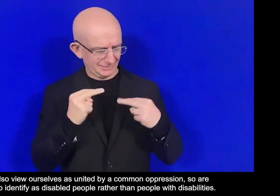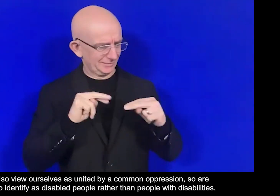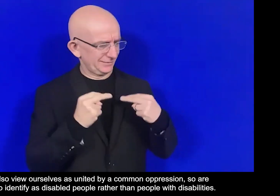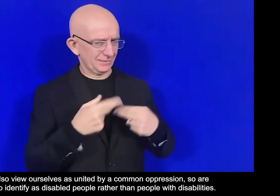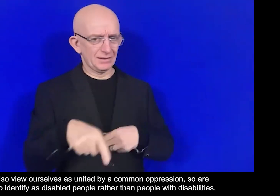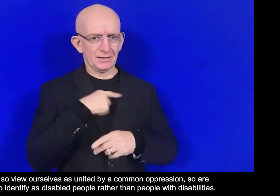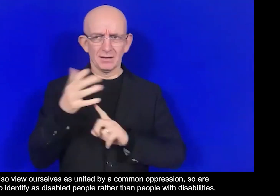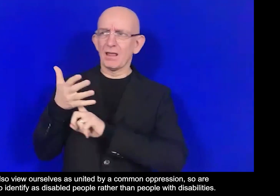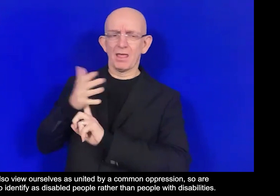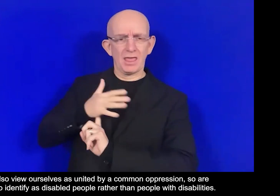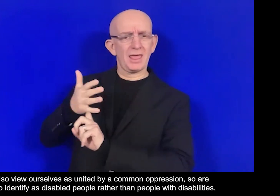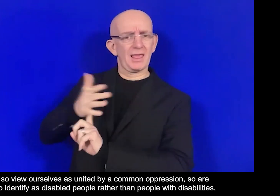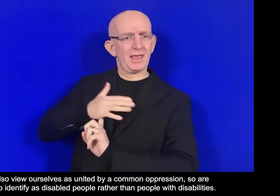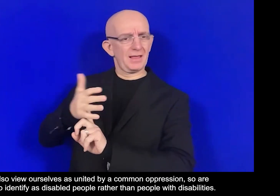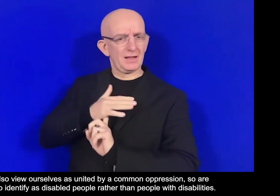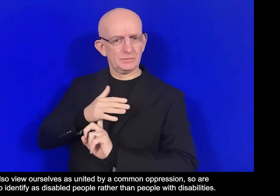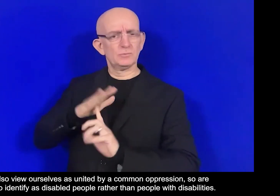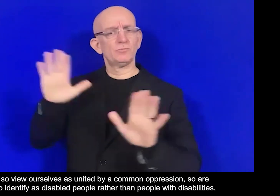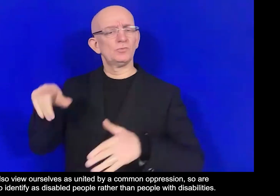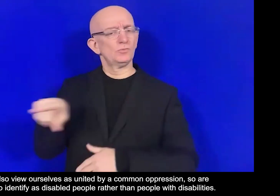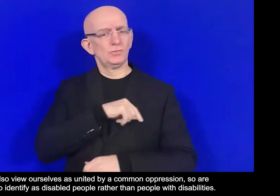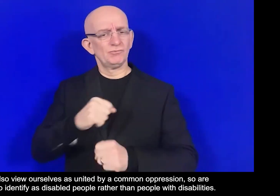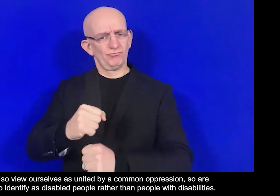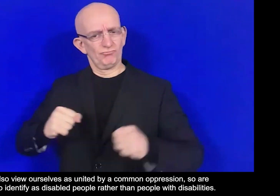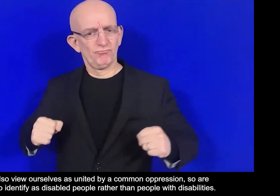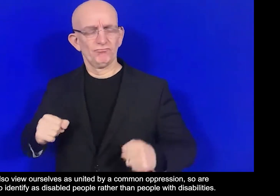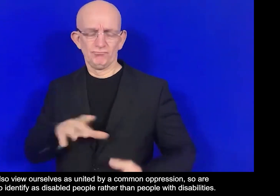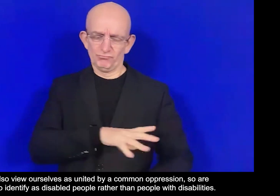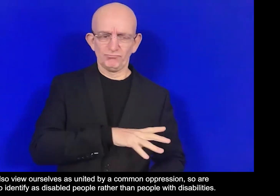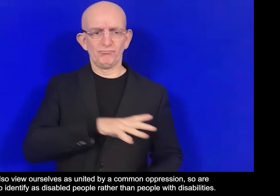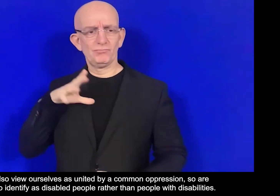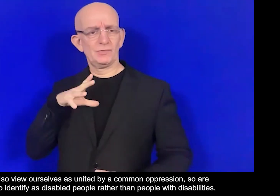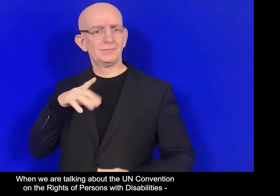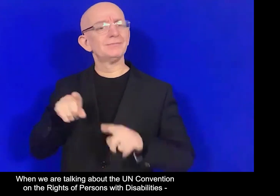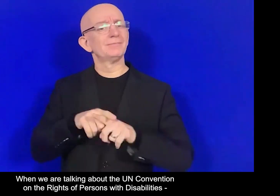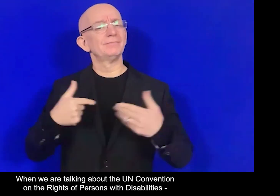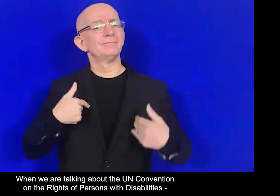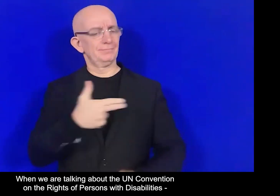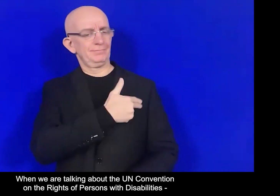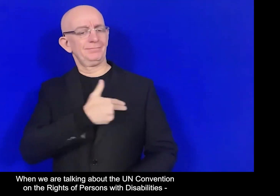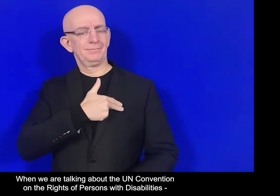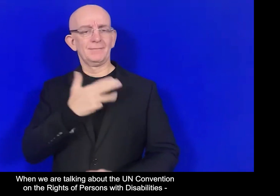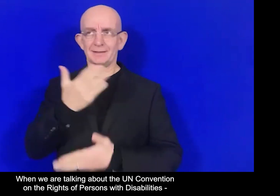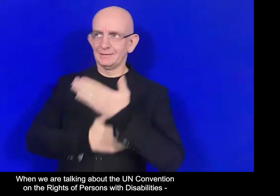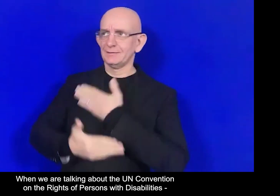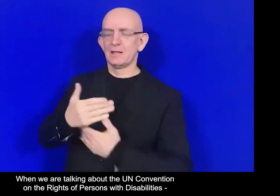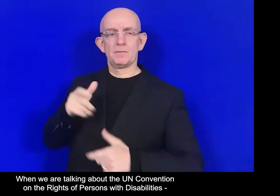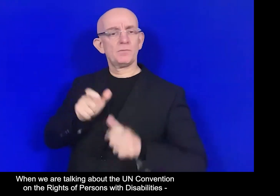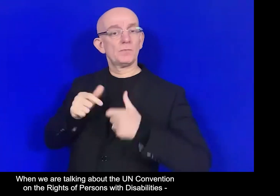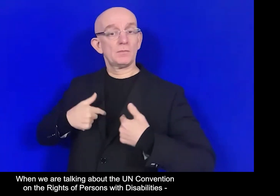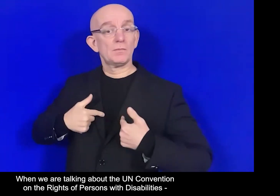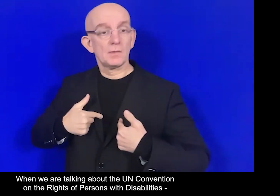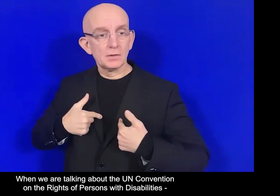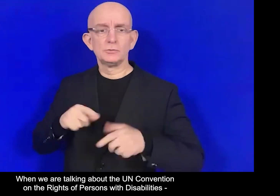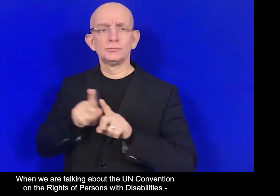people rather than people with disabilities. When we are talking about the UN Convention